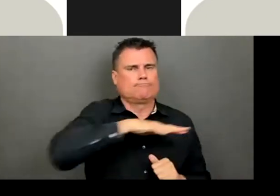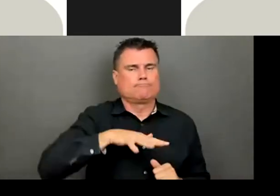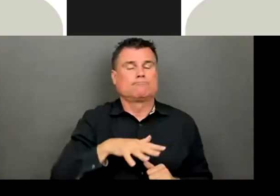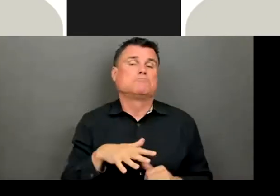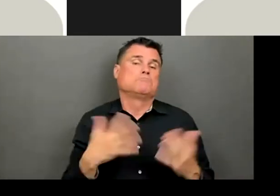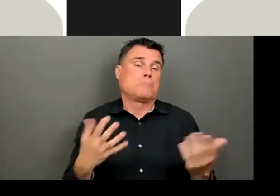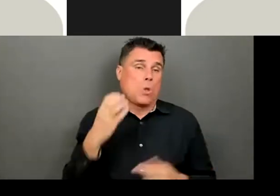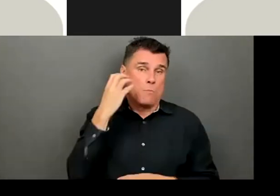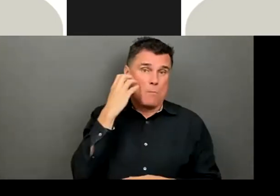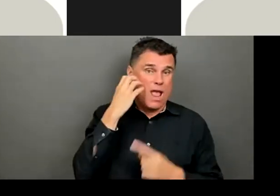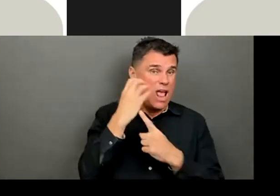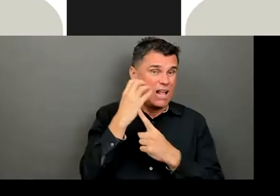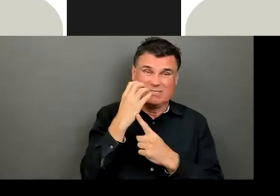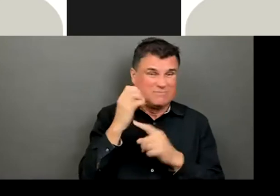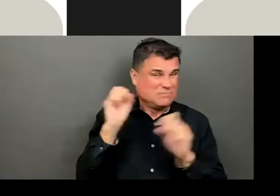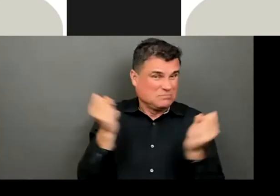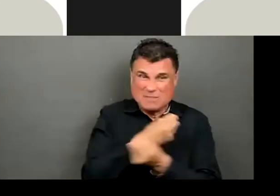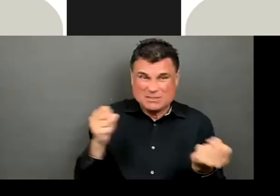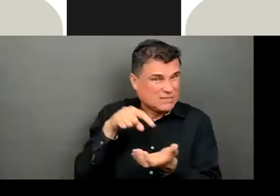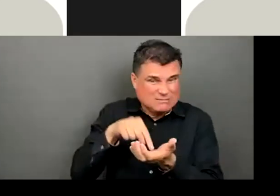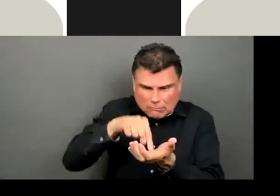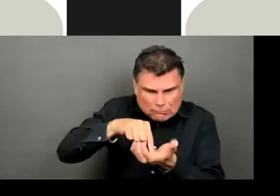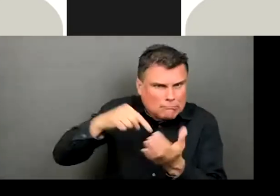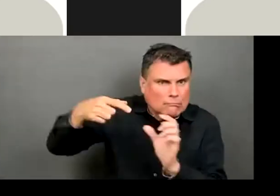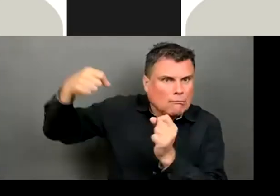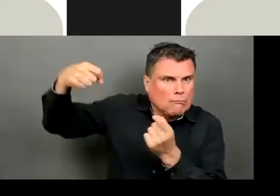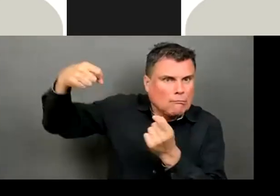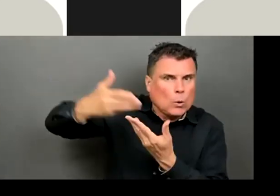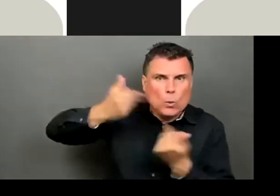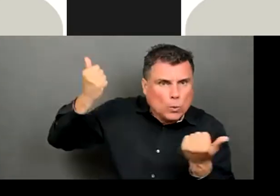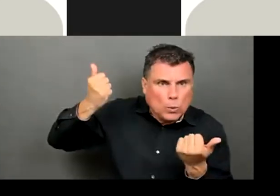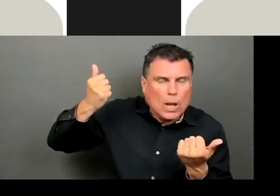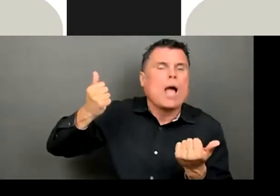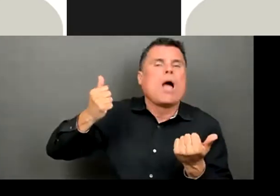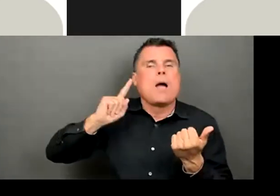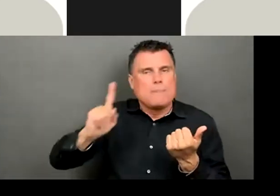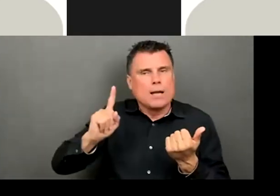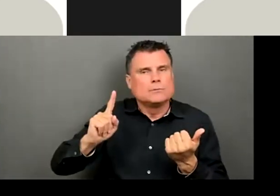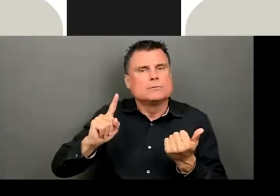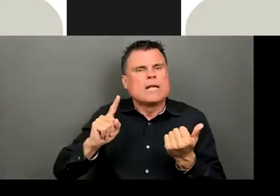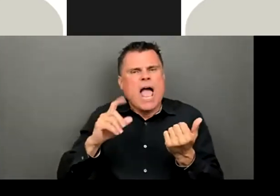available, still within service providers, within SIM-based application, we could still provide